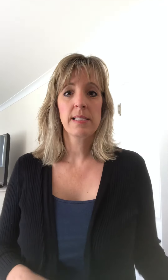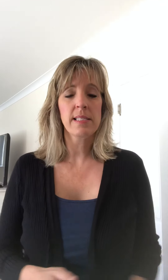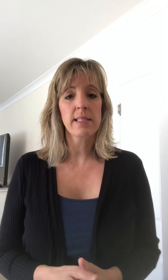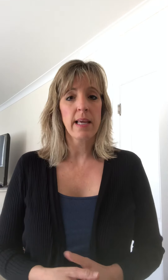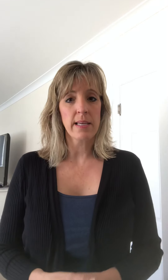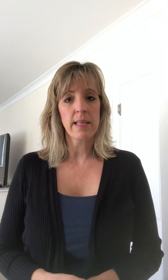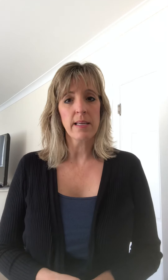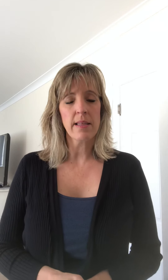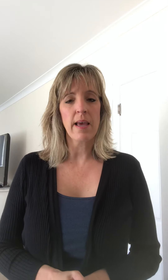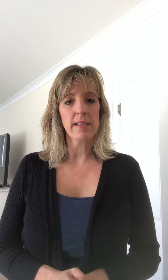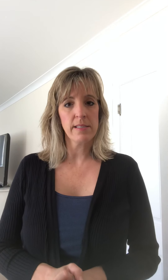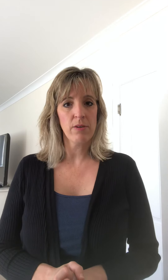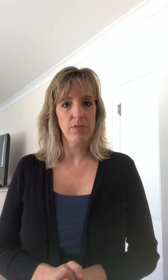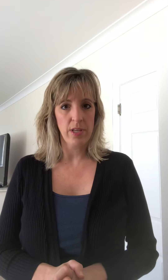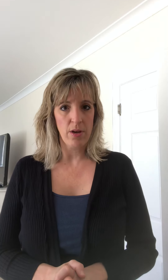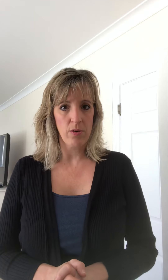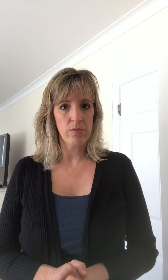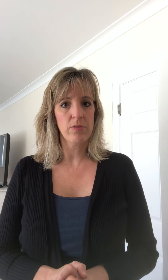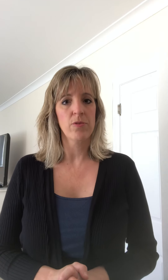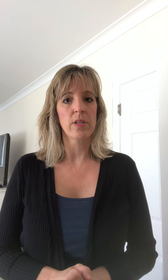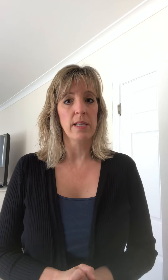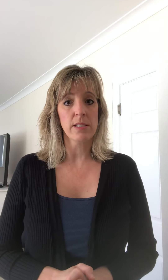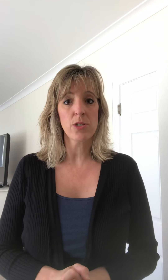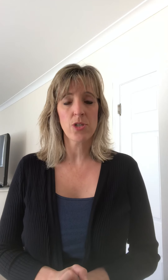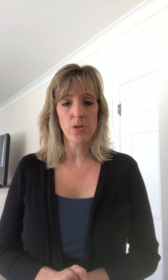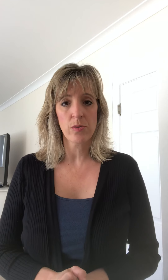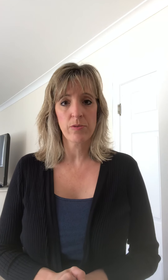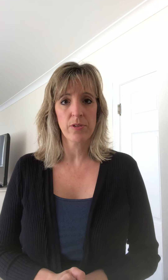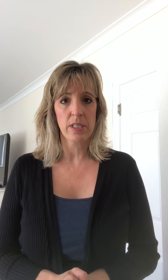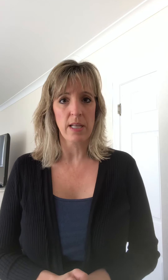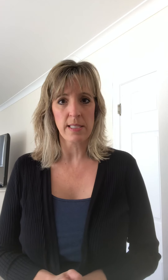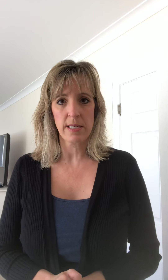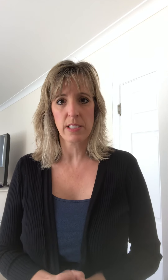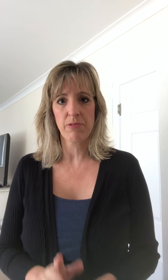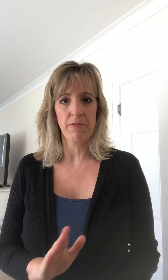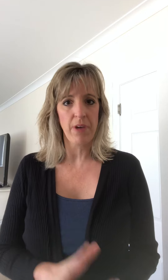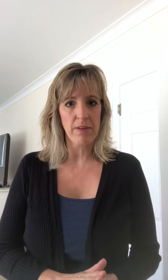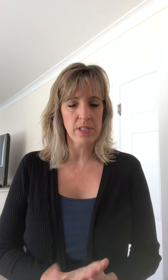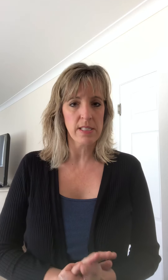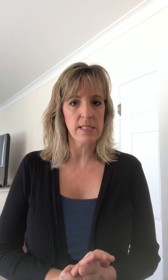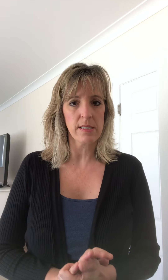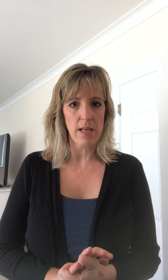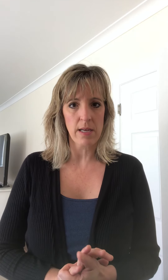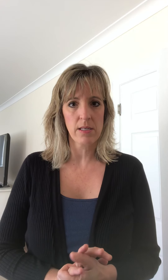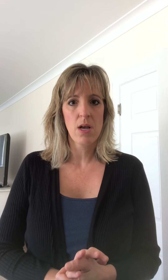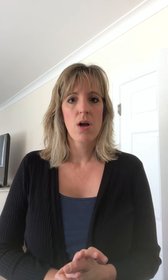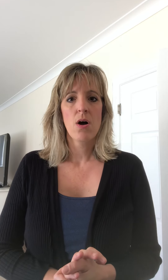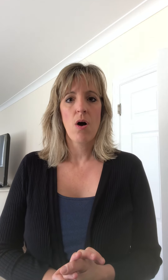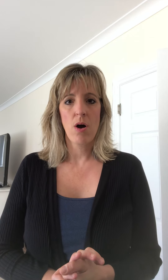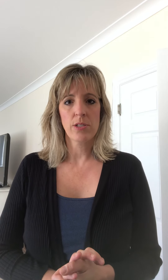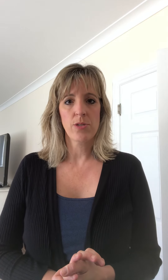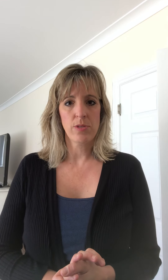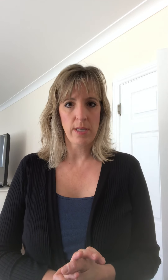This is the Lakenheath ASL video for lesson 2 for the class that is from 5 to 6 o'clock on Tuesday